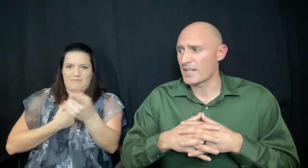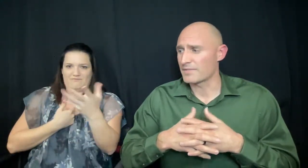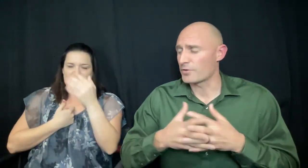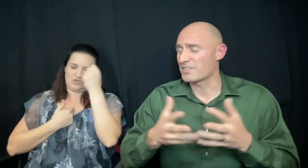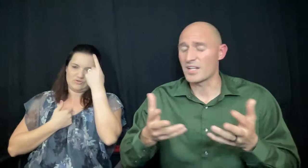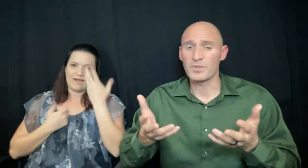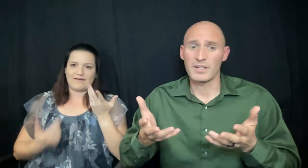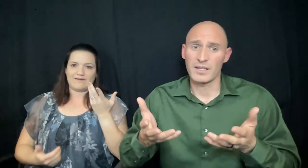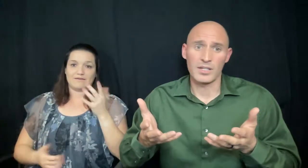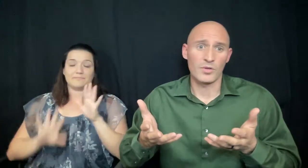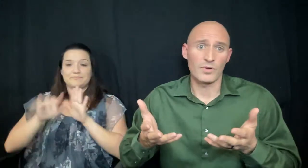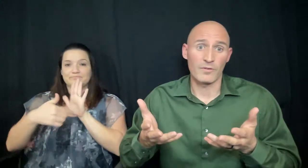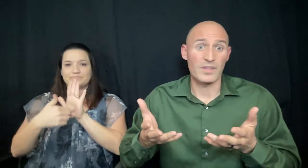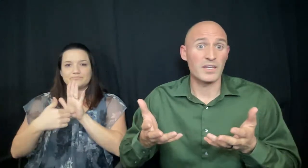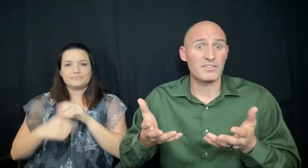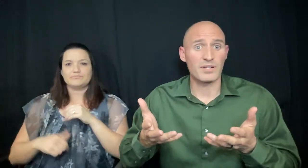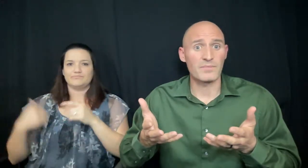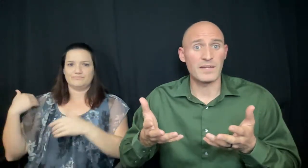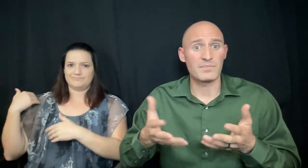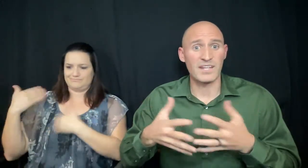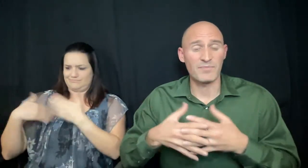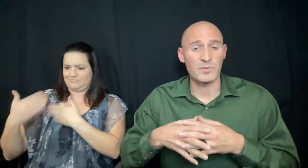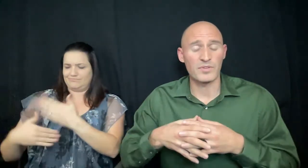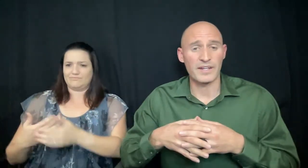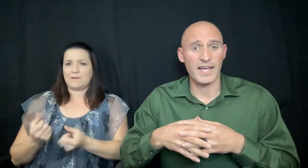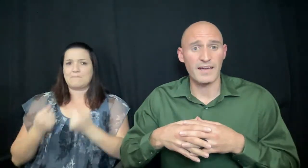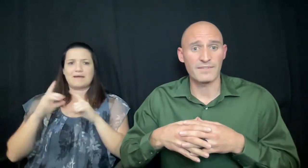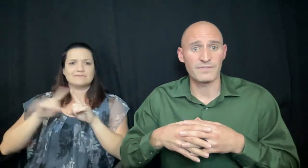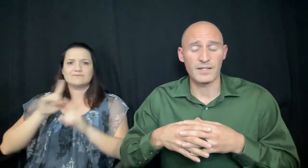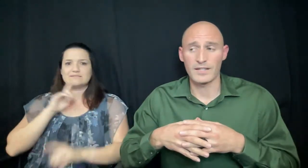for example, over the years, we've met deaf people that have